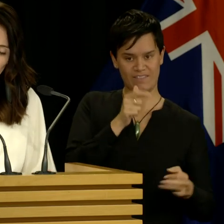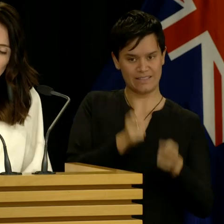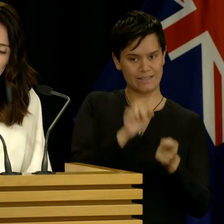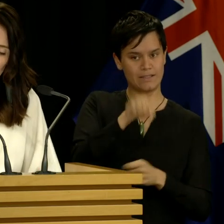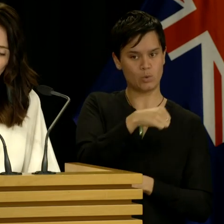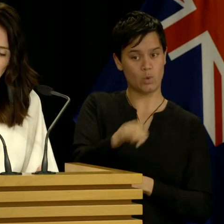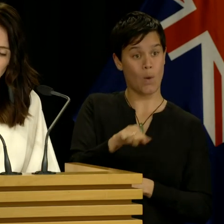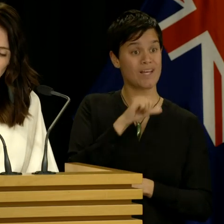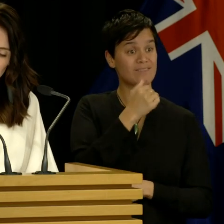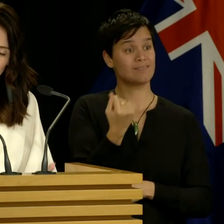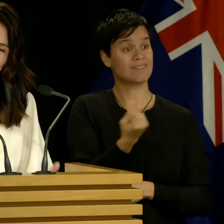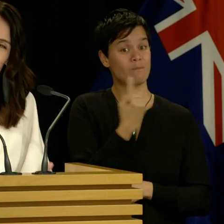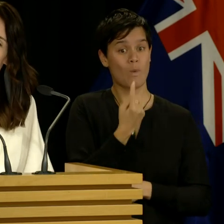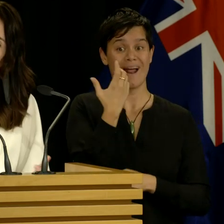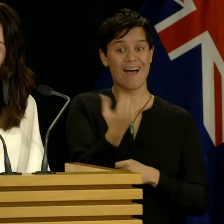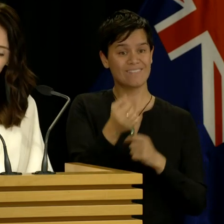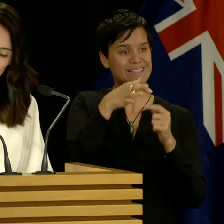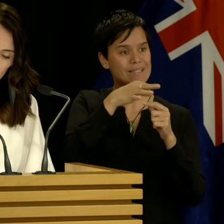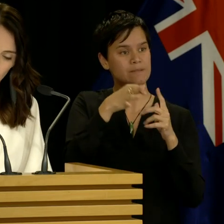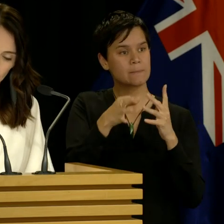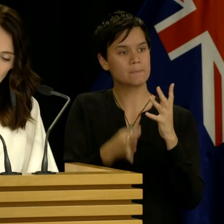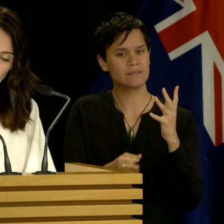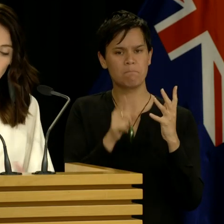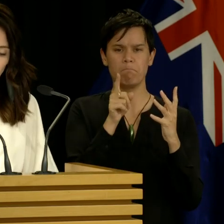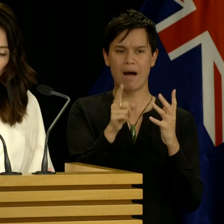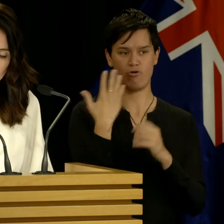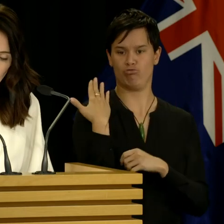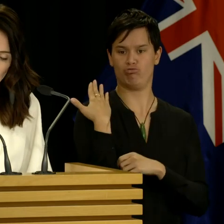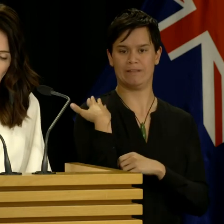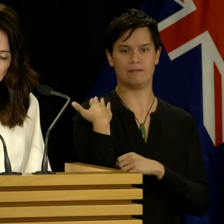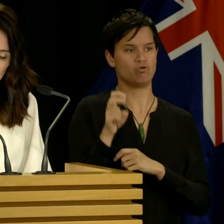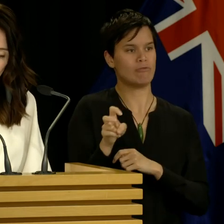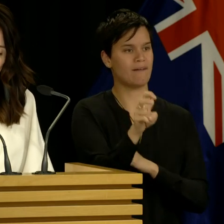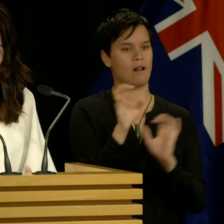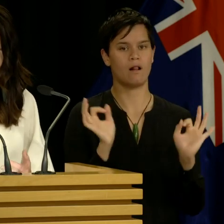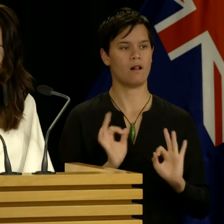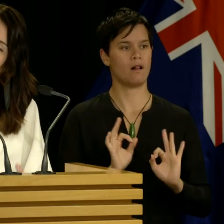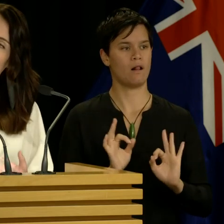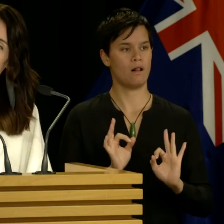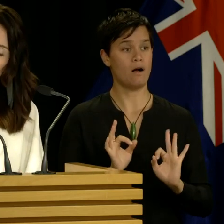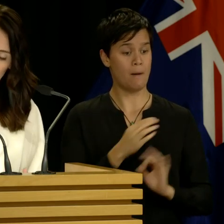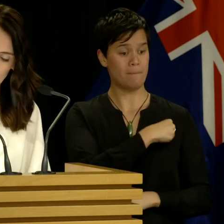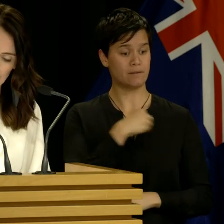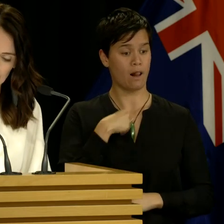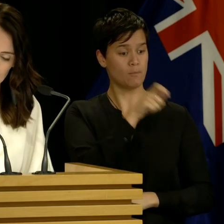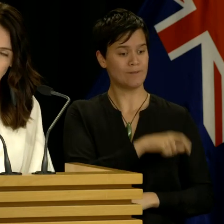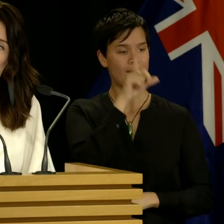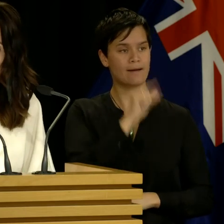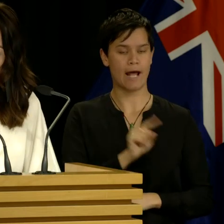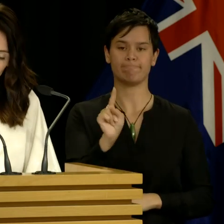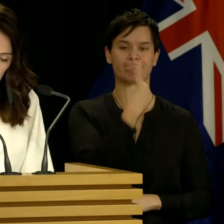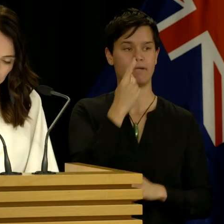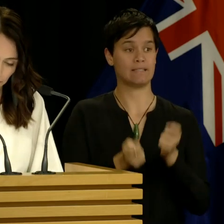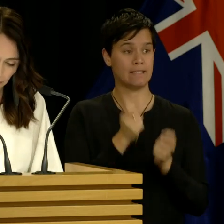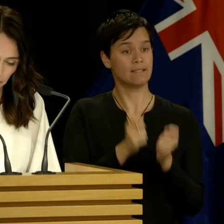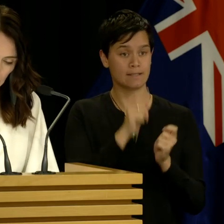if someone is displaying symptoms but haven't recently travelled to at-risk countries, they can make the call to test,